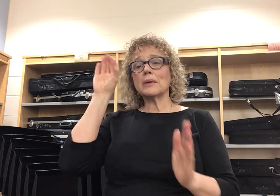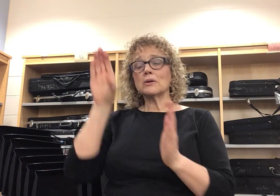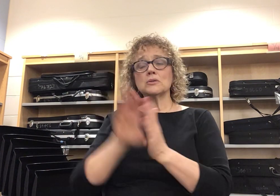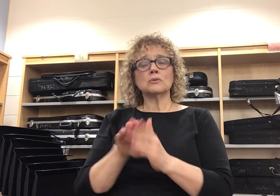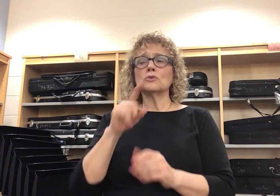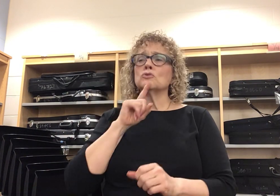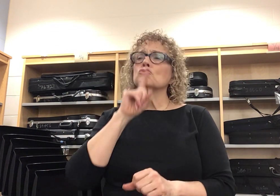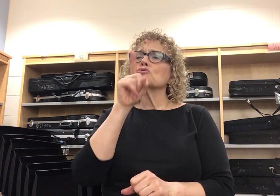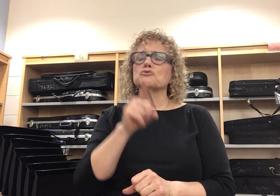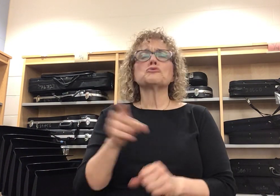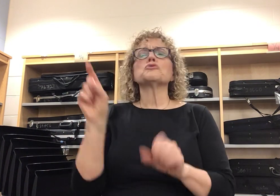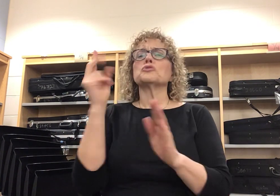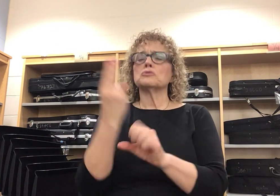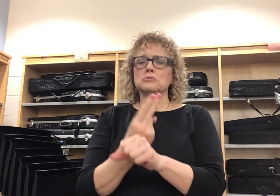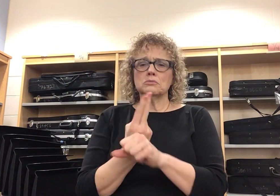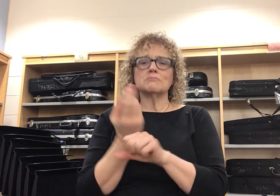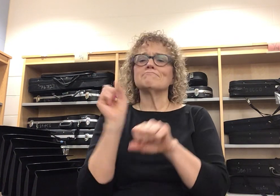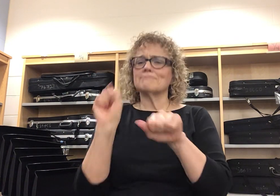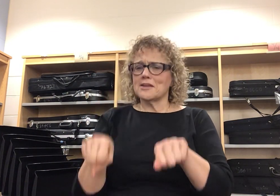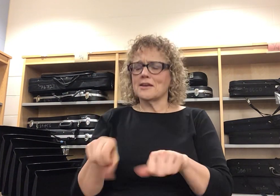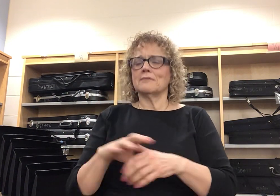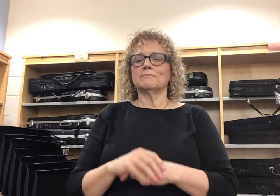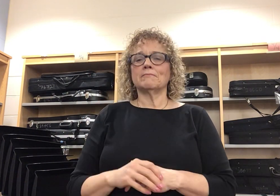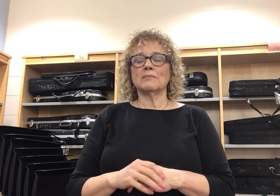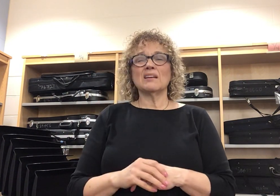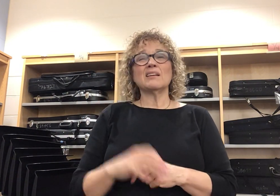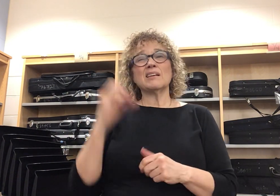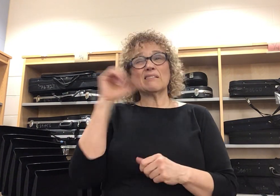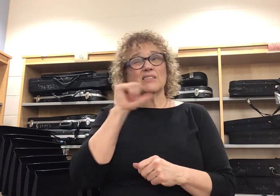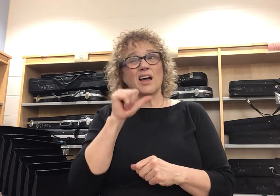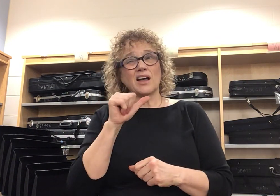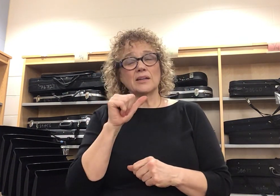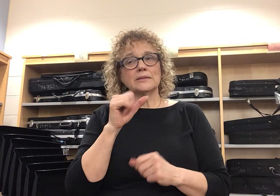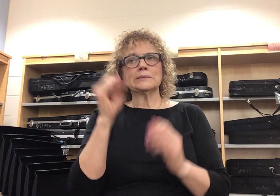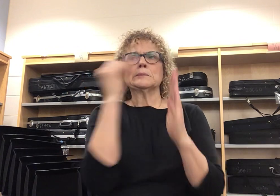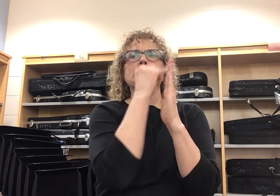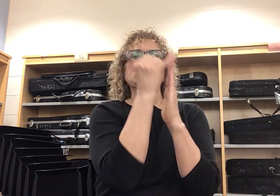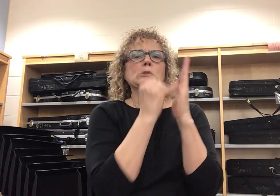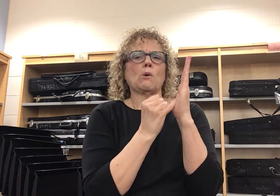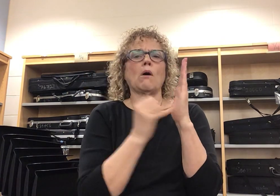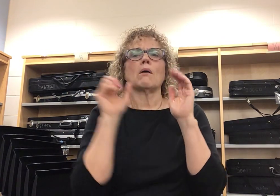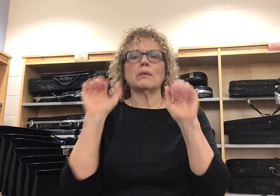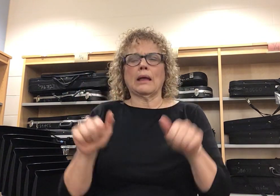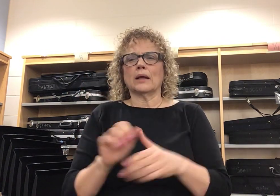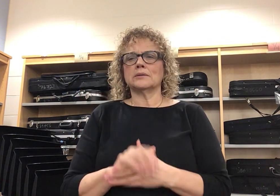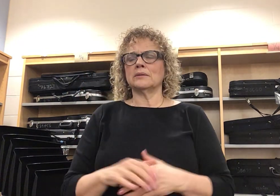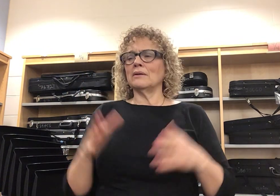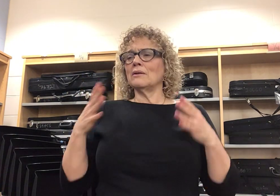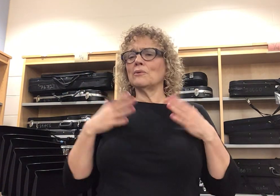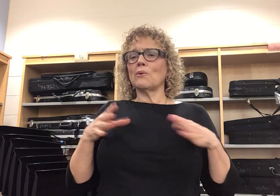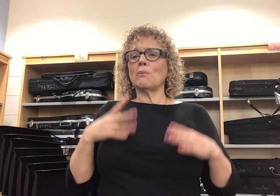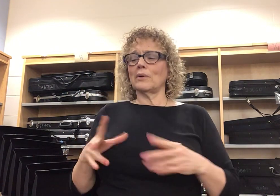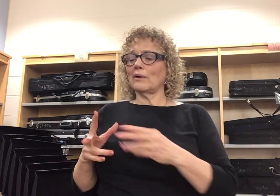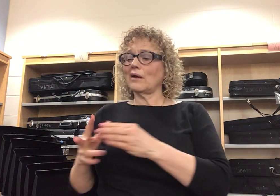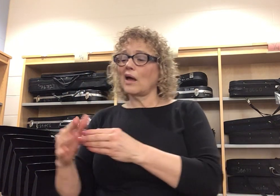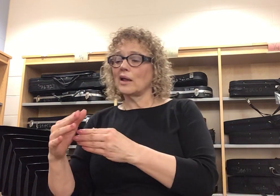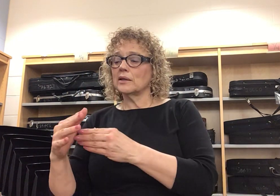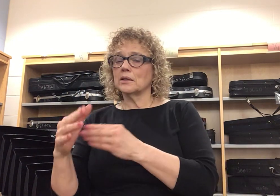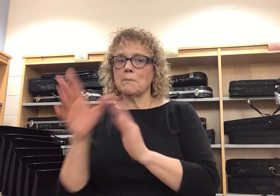your newspaper, okay? Otherwise, draw it. You don't want to cut things out of the newspaper and paste it on there, though. This has to be your